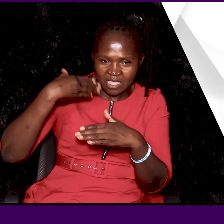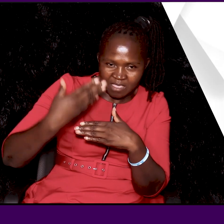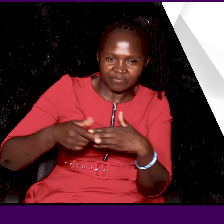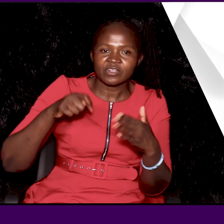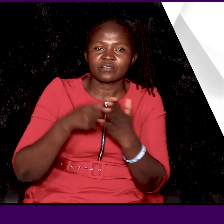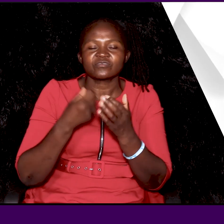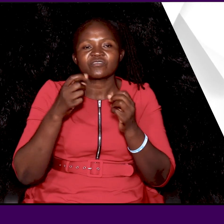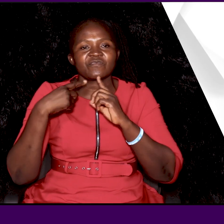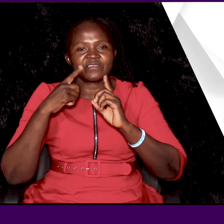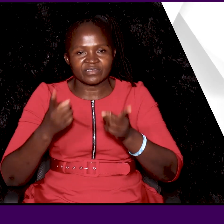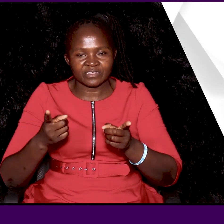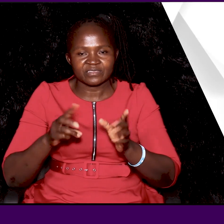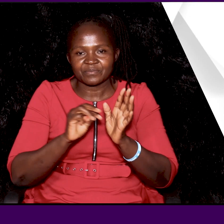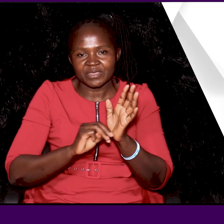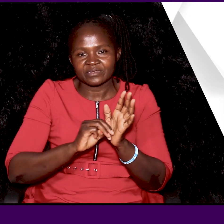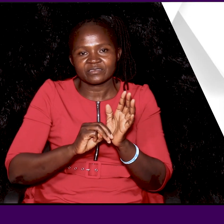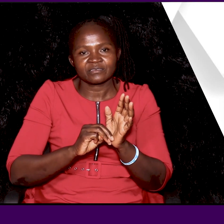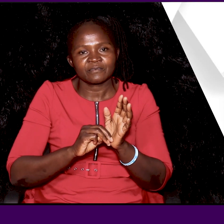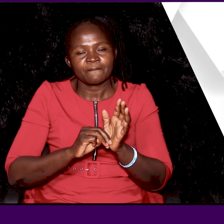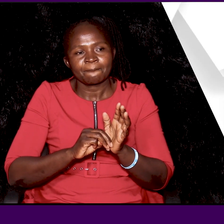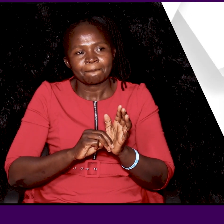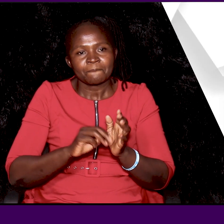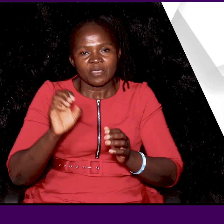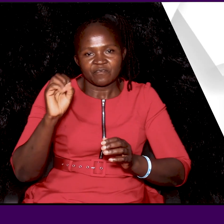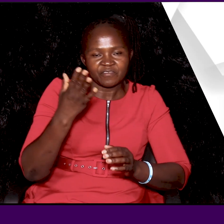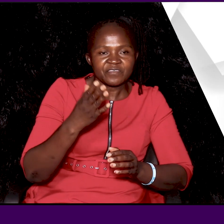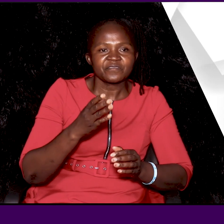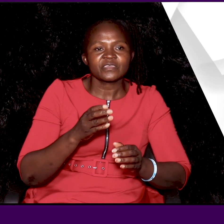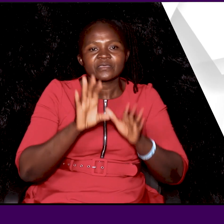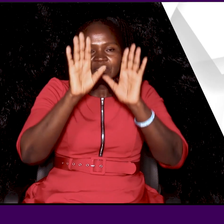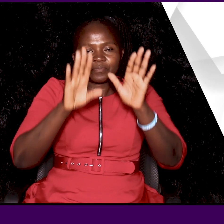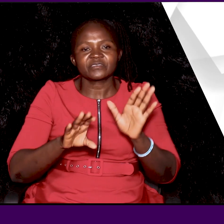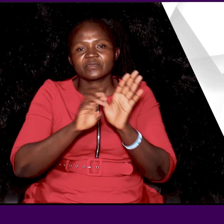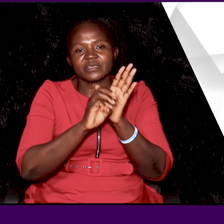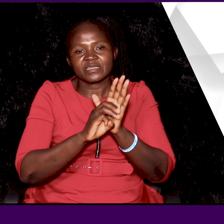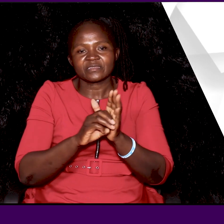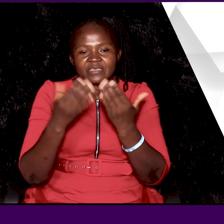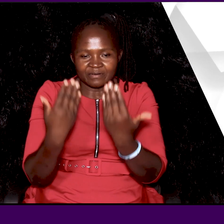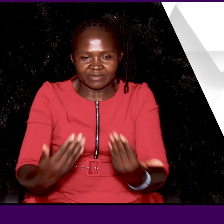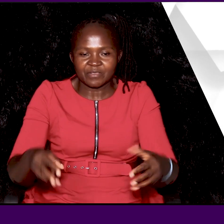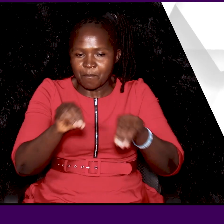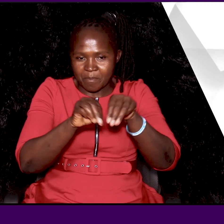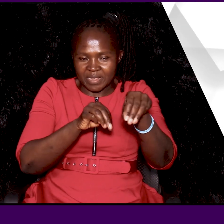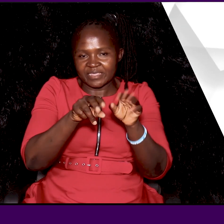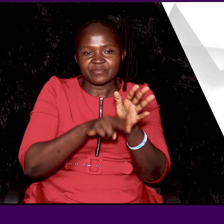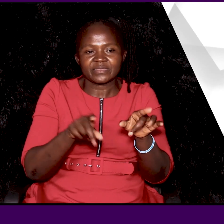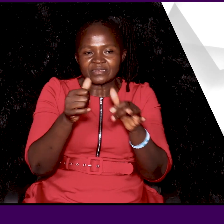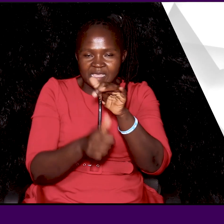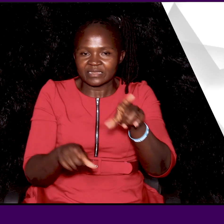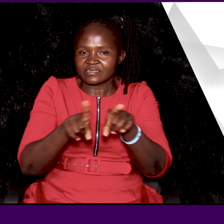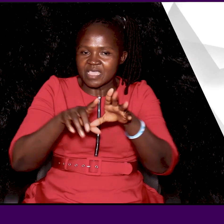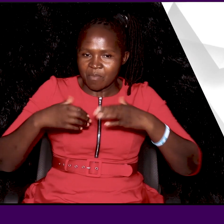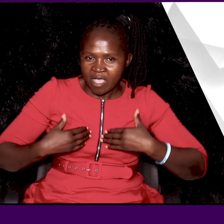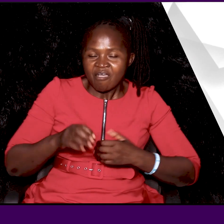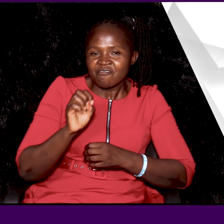close of advertisement. The fifth core mandate is resource management. Under this mandate, we